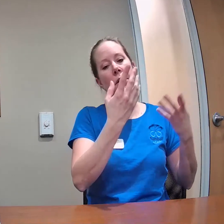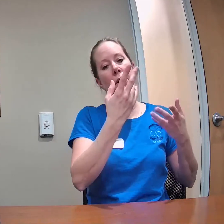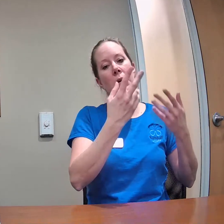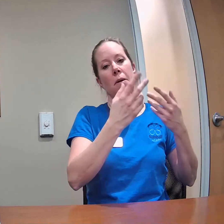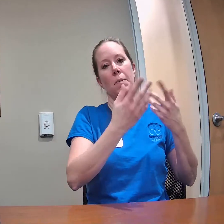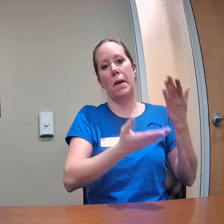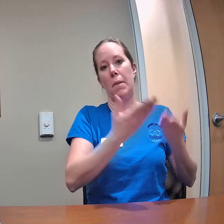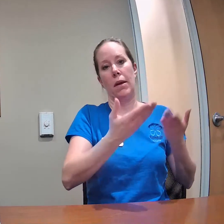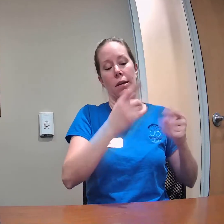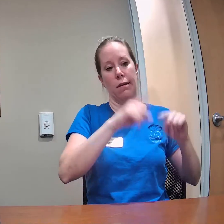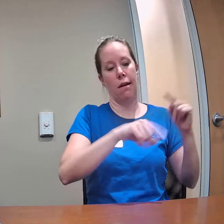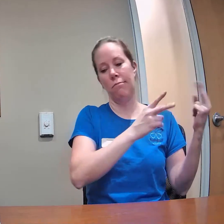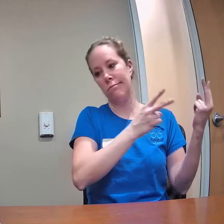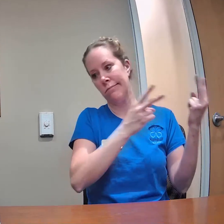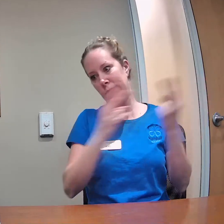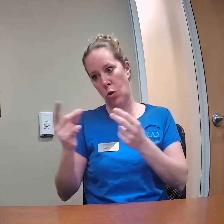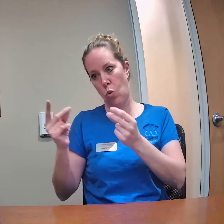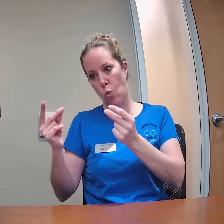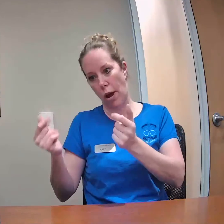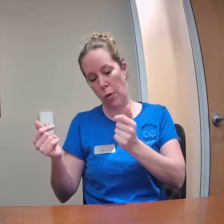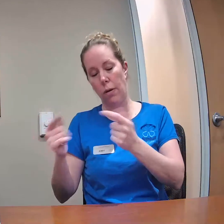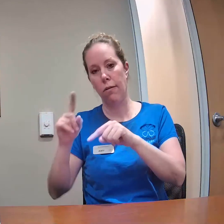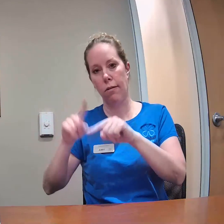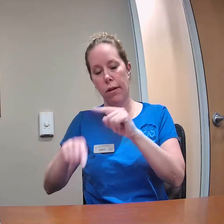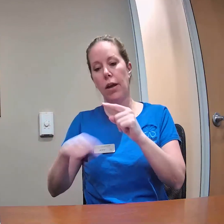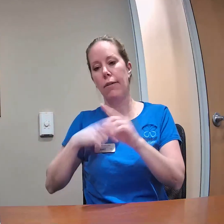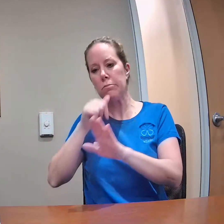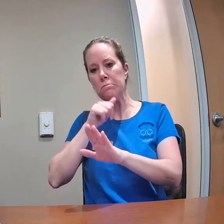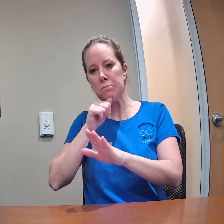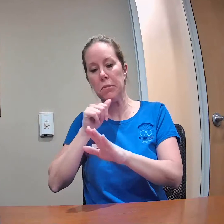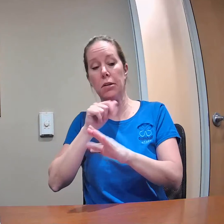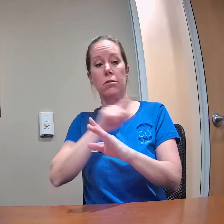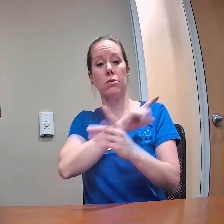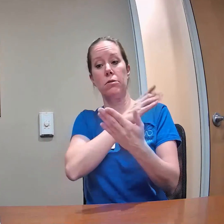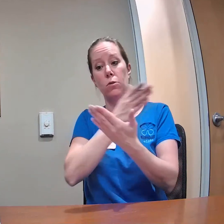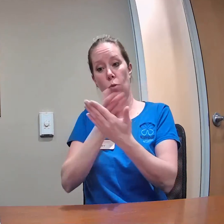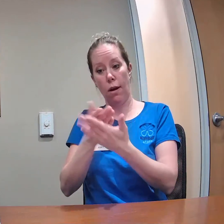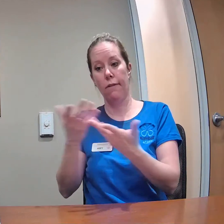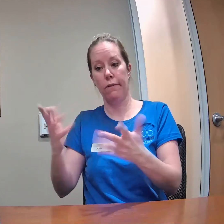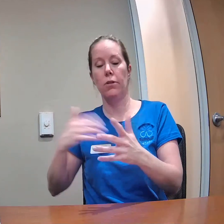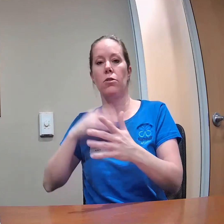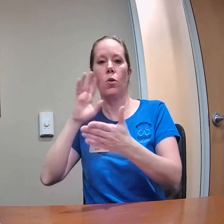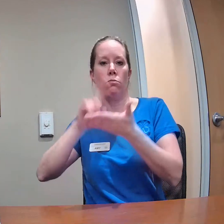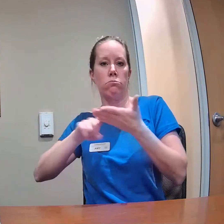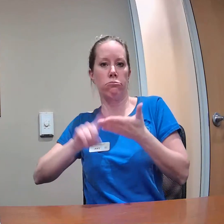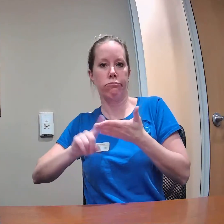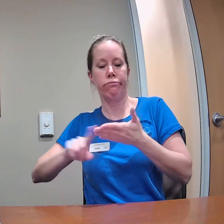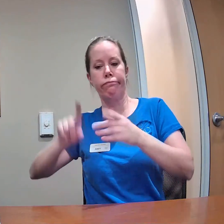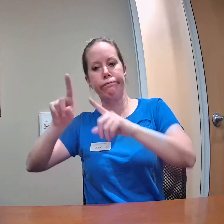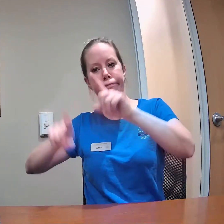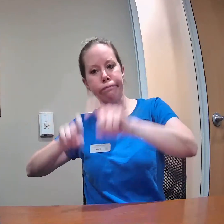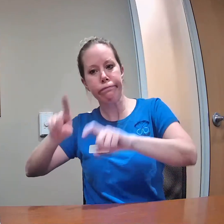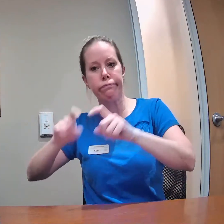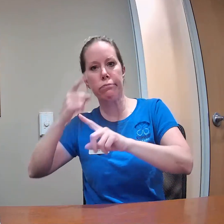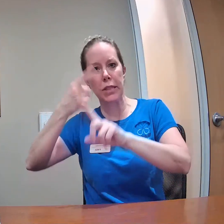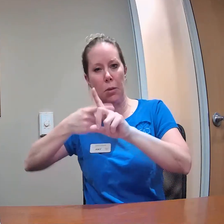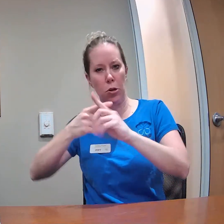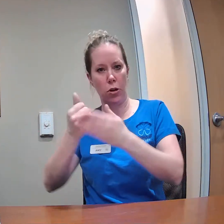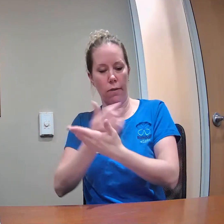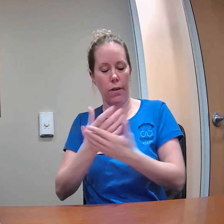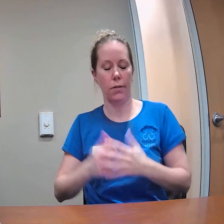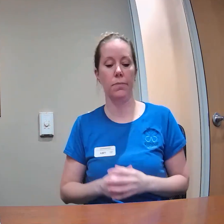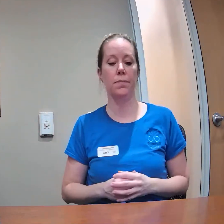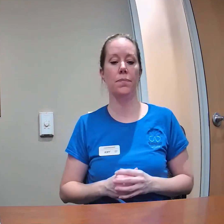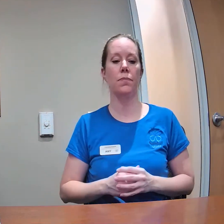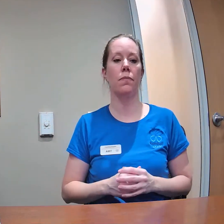is, near end of life, we've allowed 2 people to come in to visit the